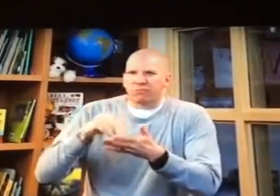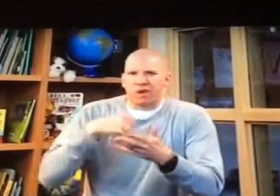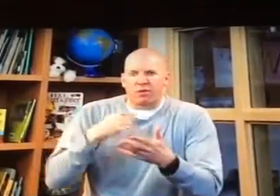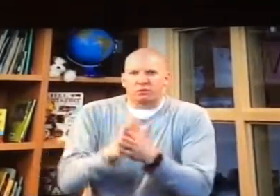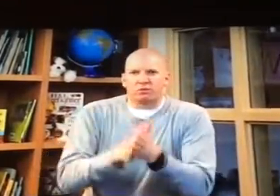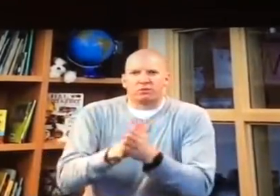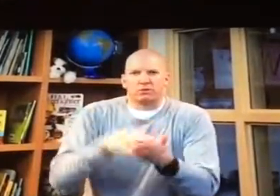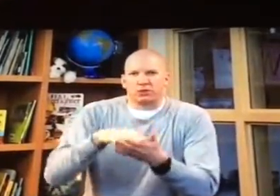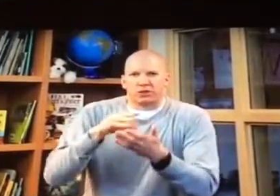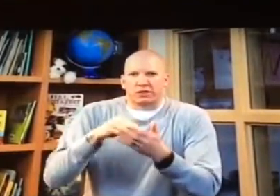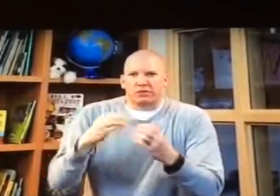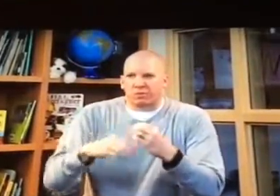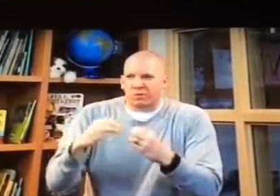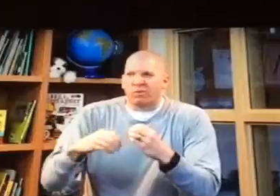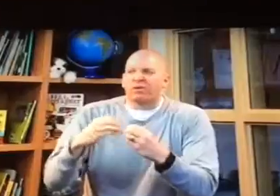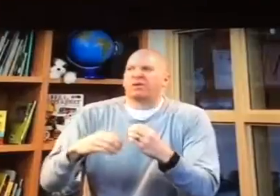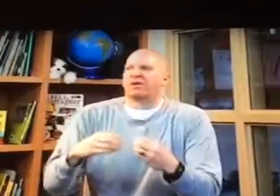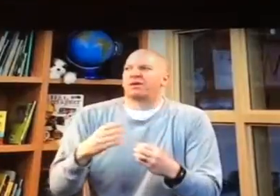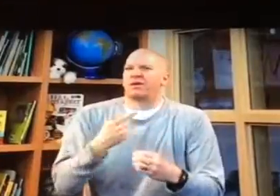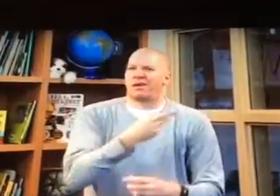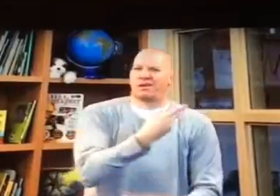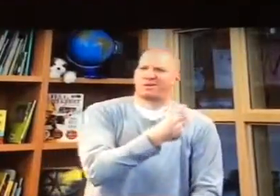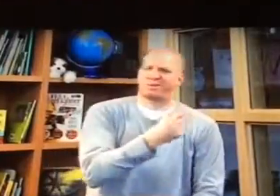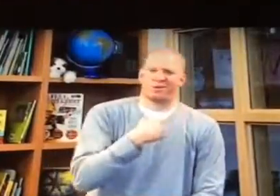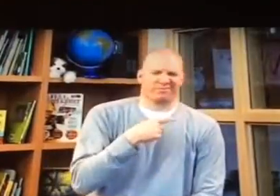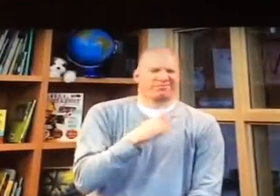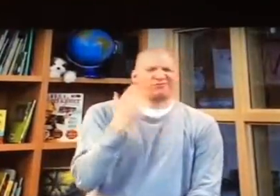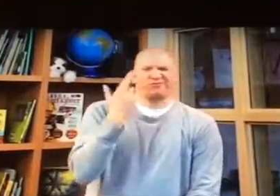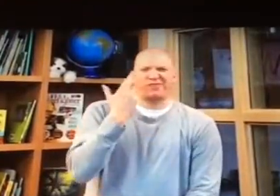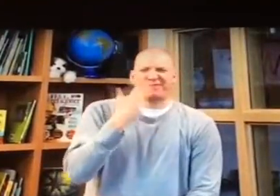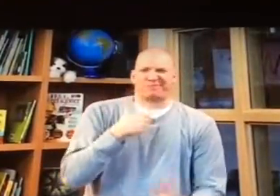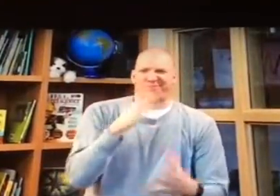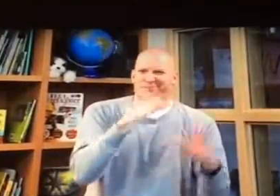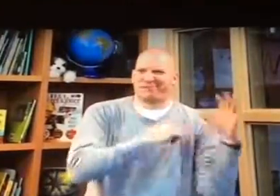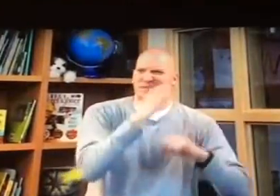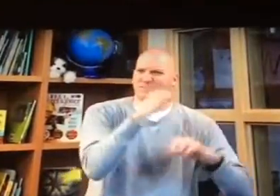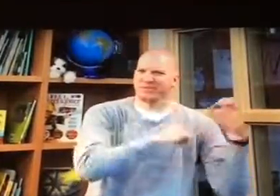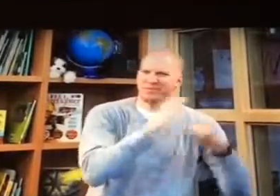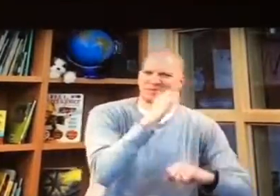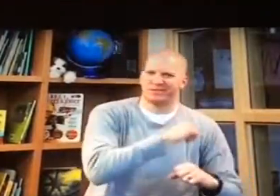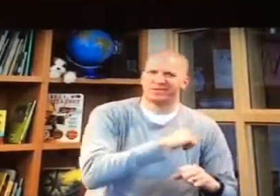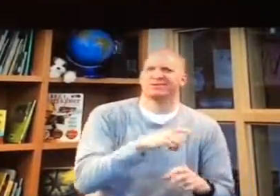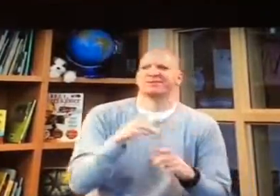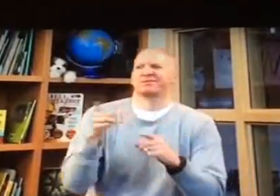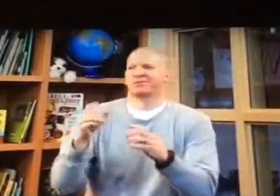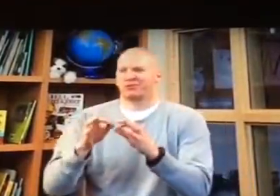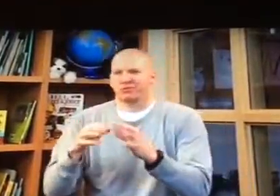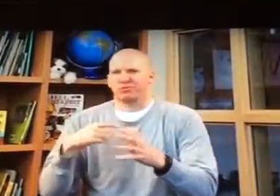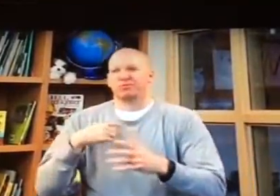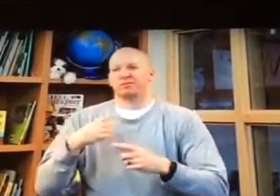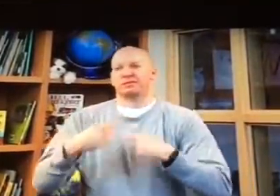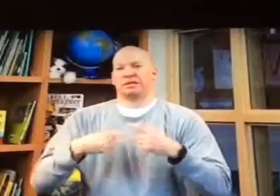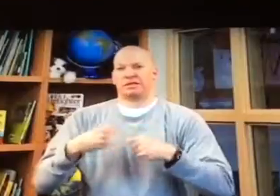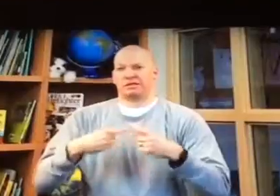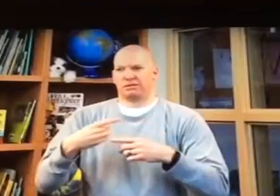before, that I was learning so much and I was becoming so motivated. In high school, I realized that I was missing out on so much